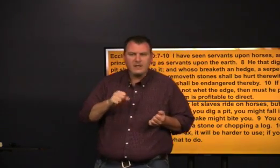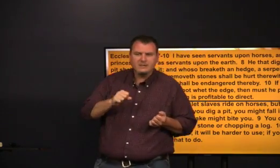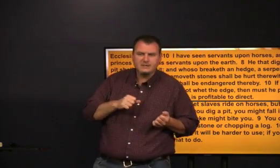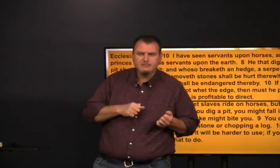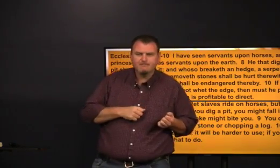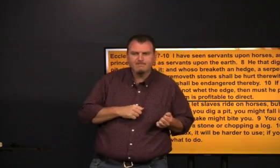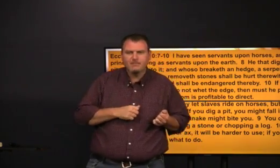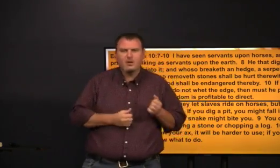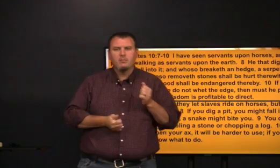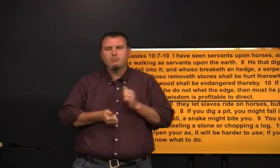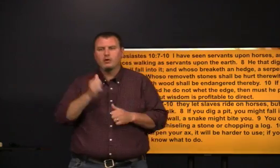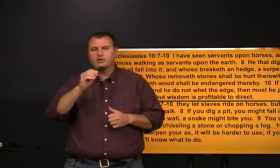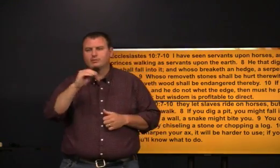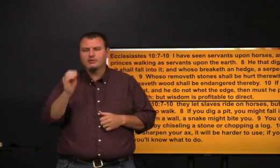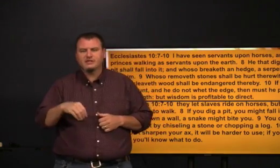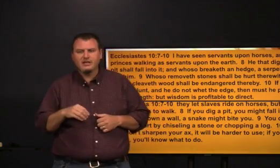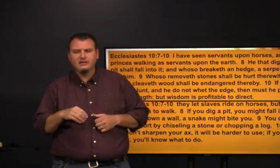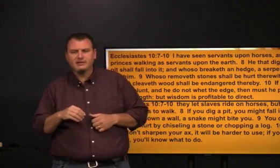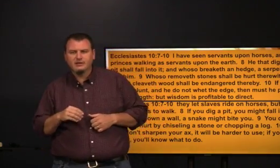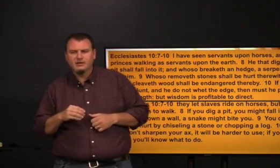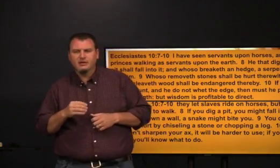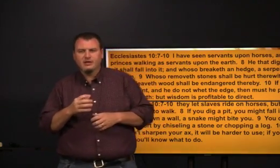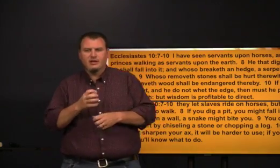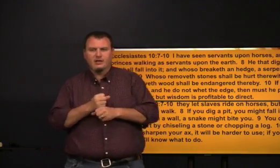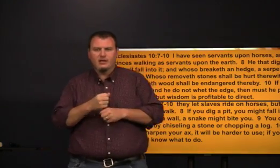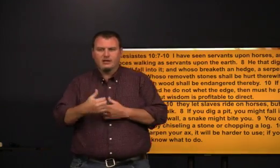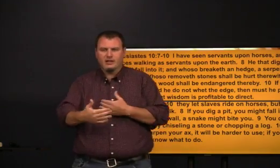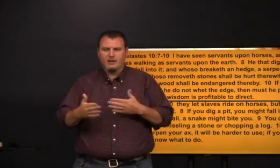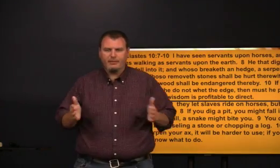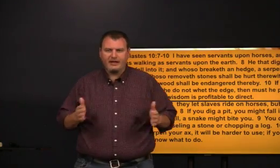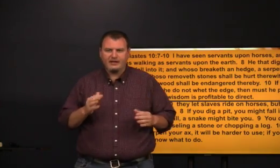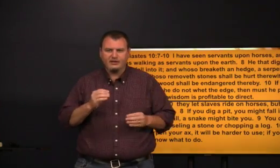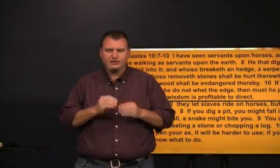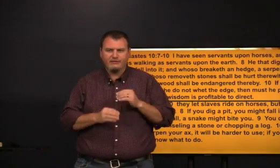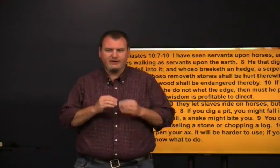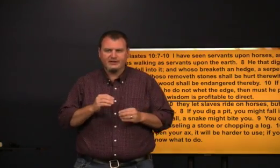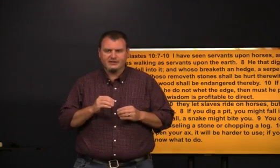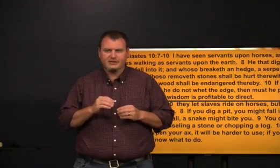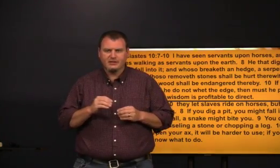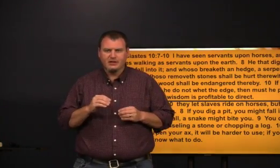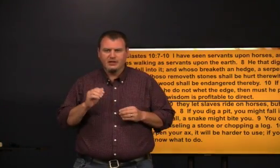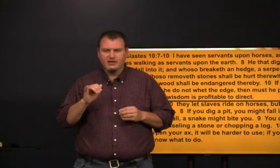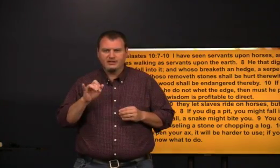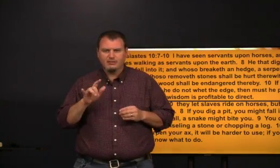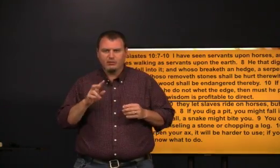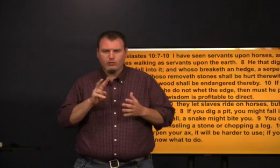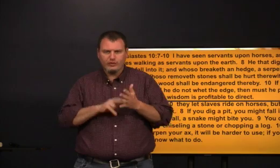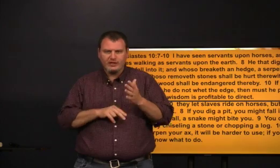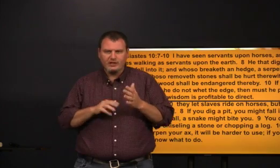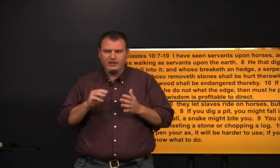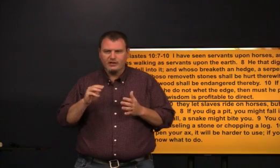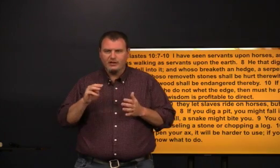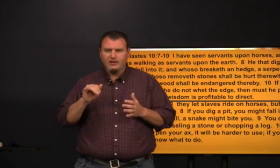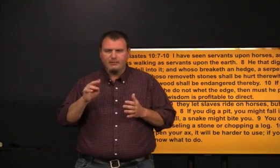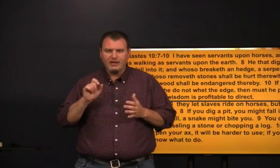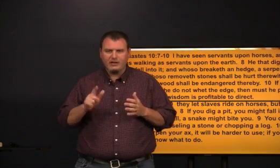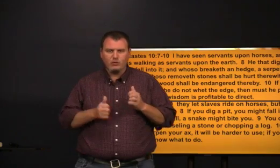Yes, most percent get a package, fix, assemble, read, manual.